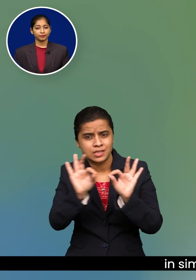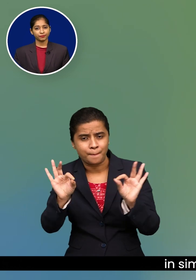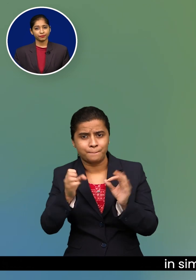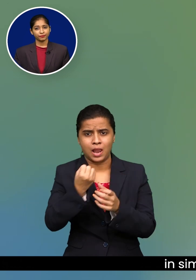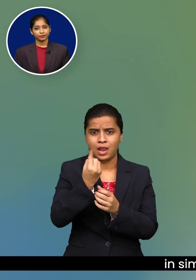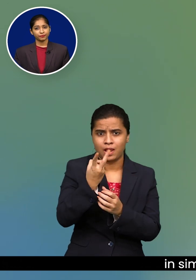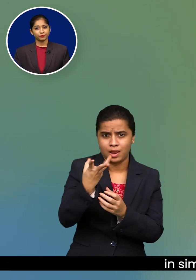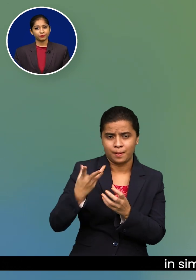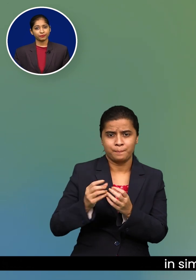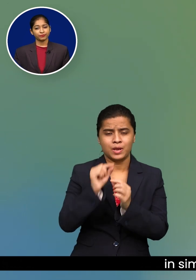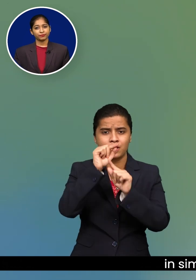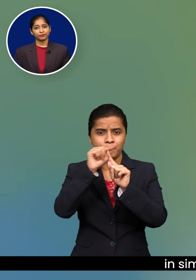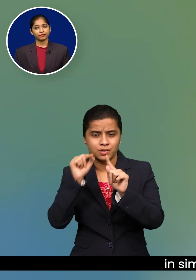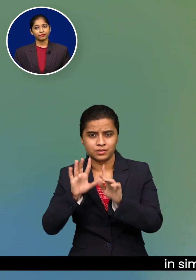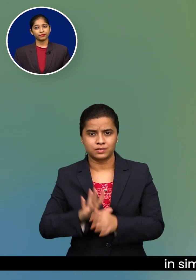ratios.